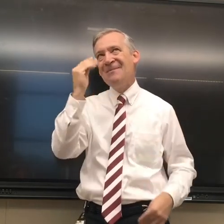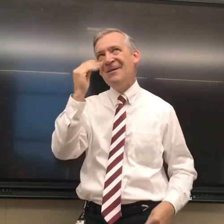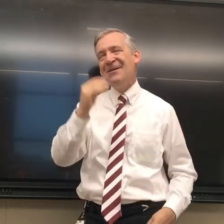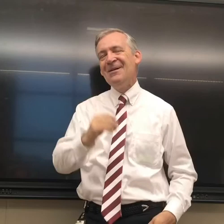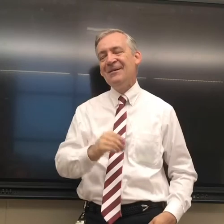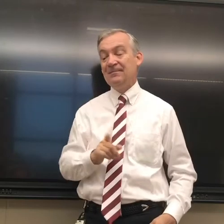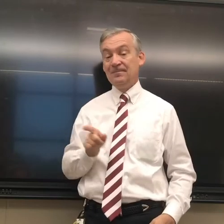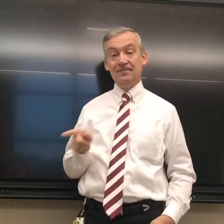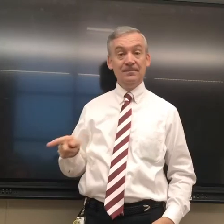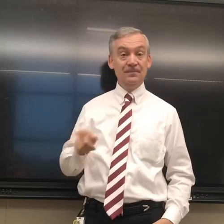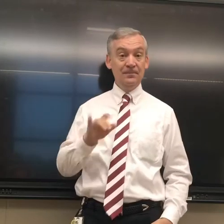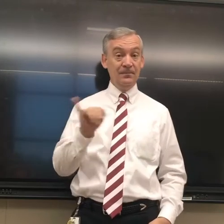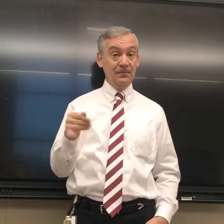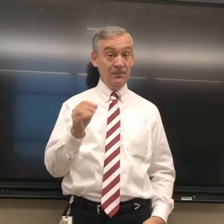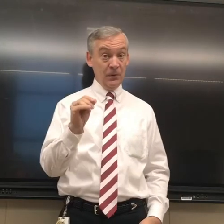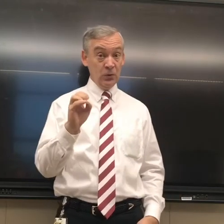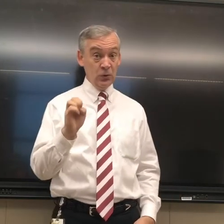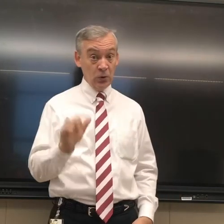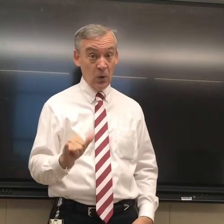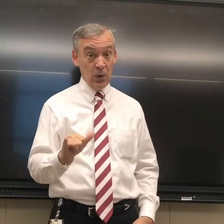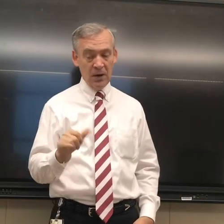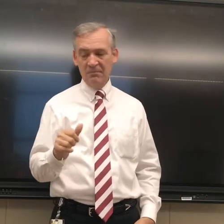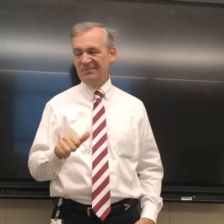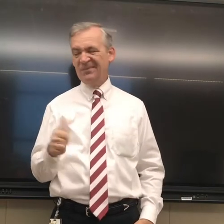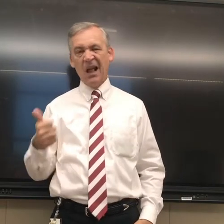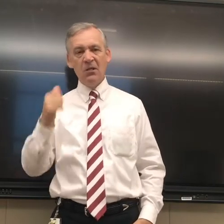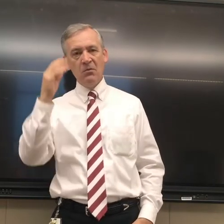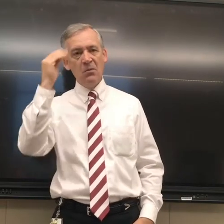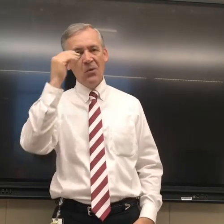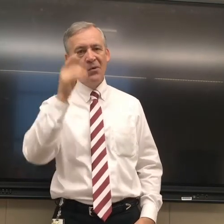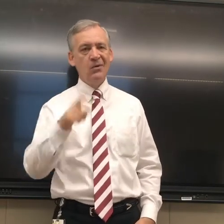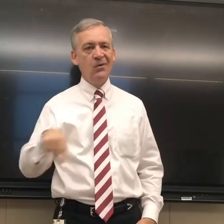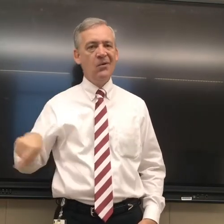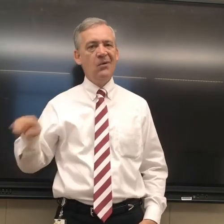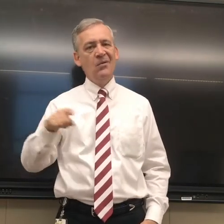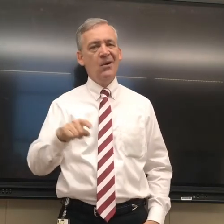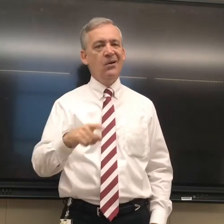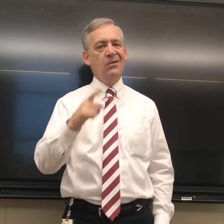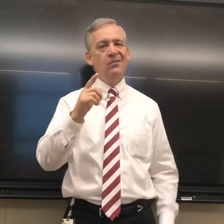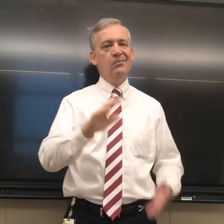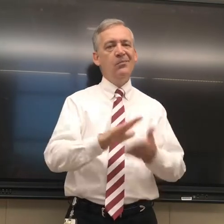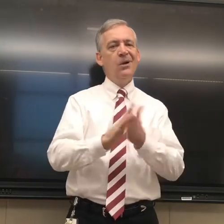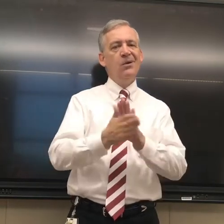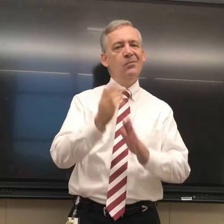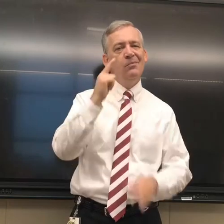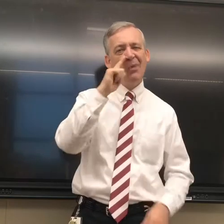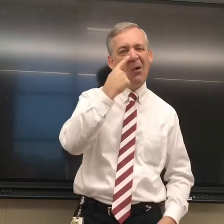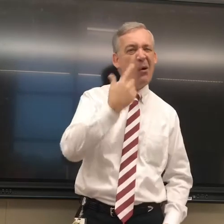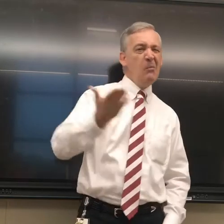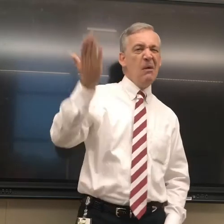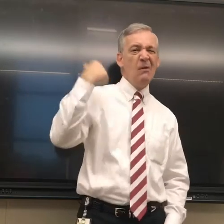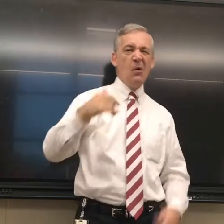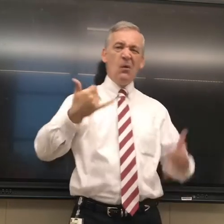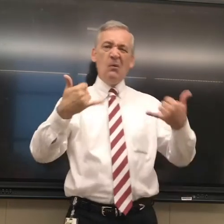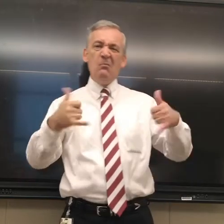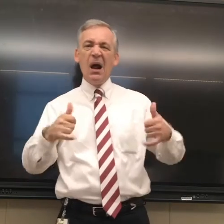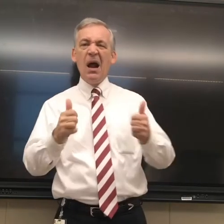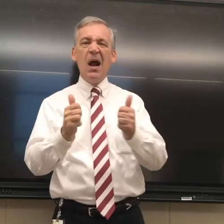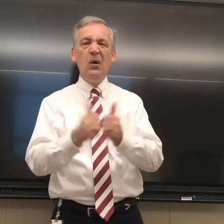Joey and a bunch of kids were bored now with the old tire suspended from an oak limb, which had kept